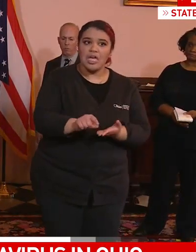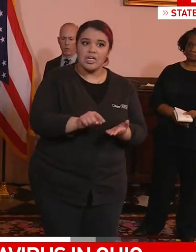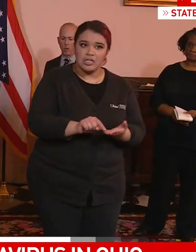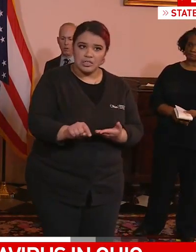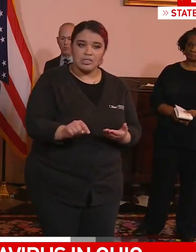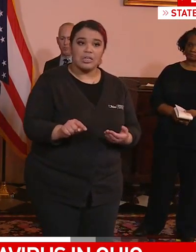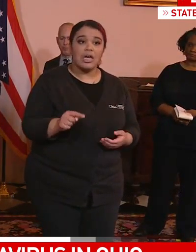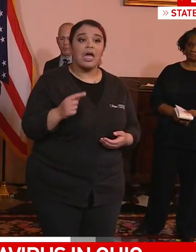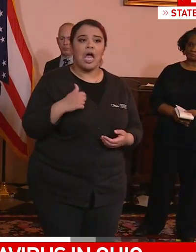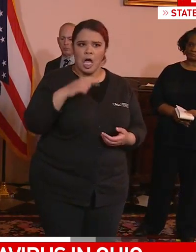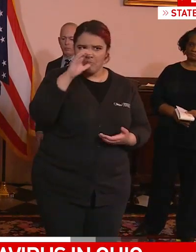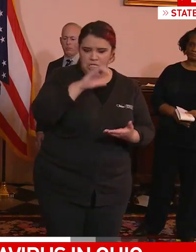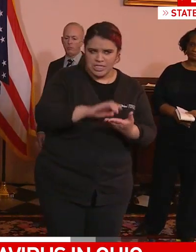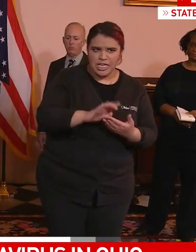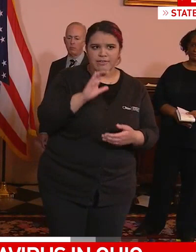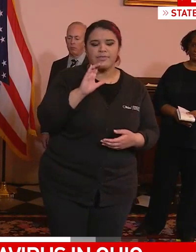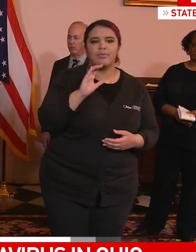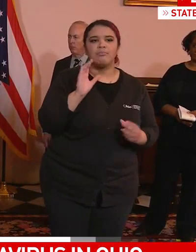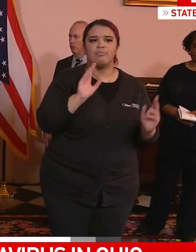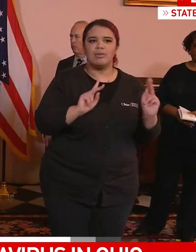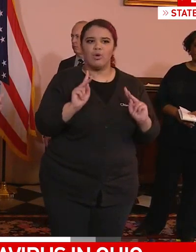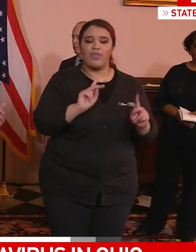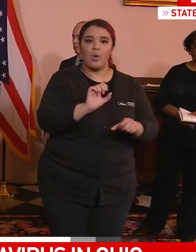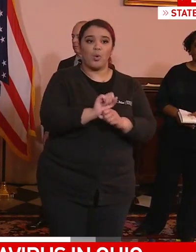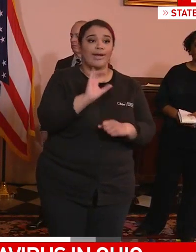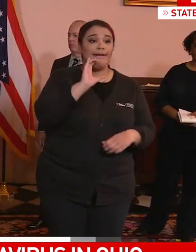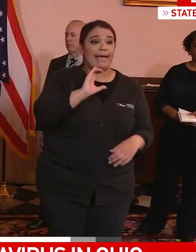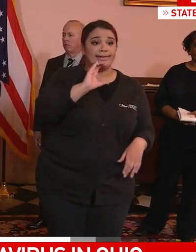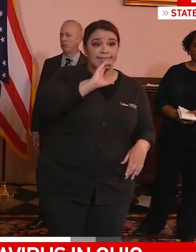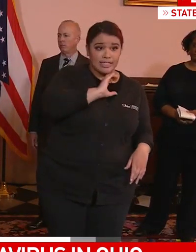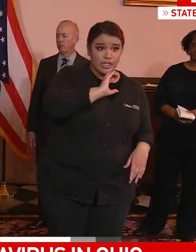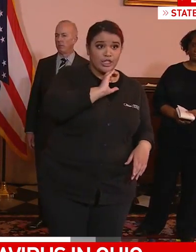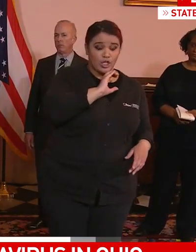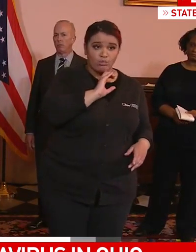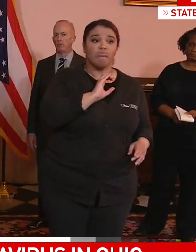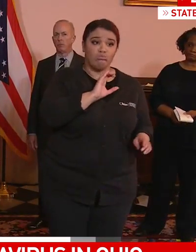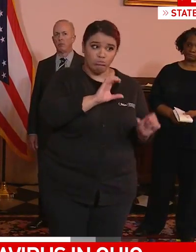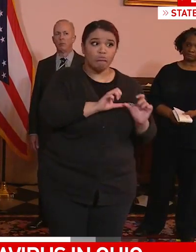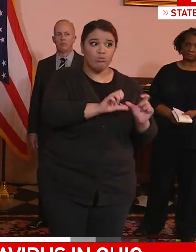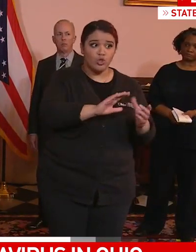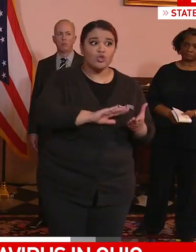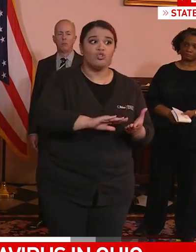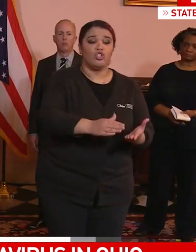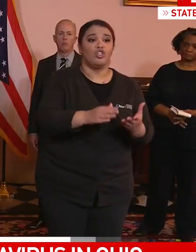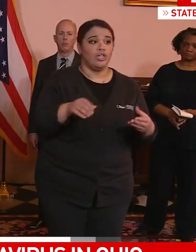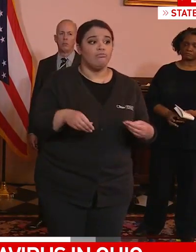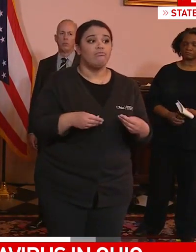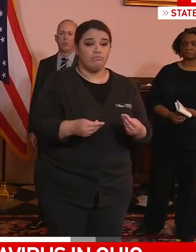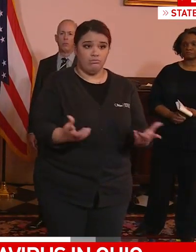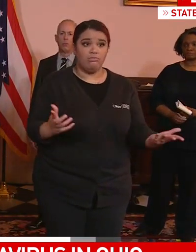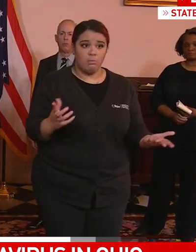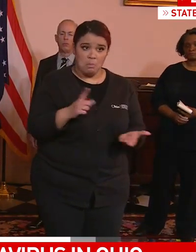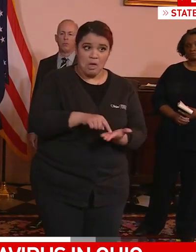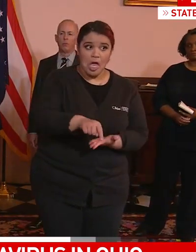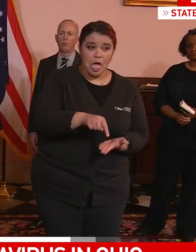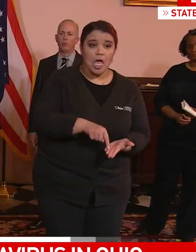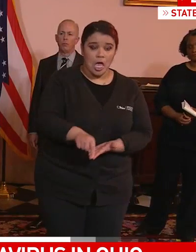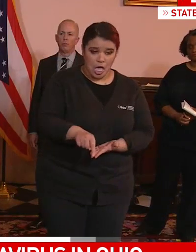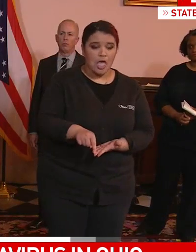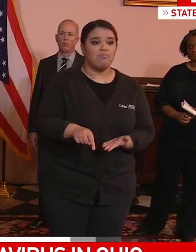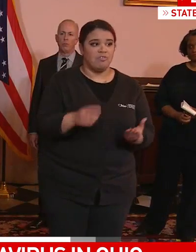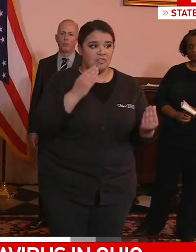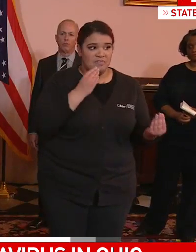are continuing to be paid. That food is going out to students, to those 18 years of age and